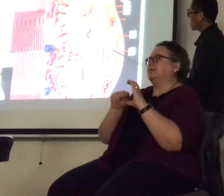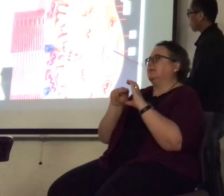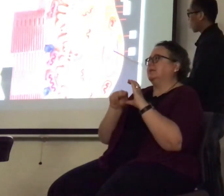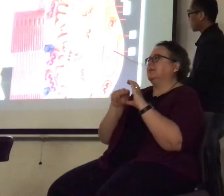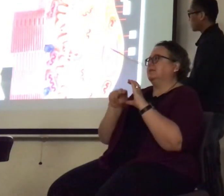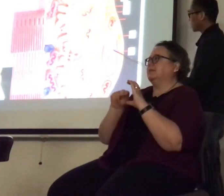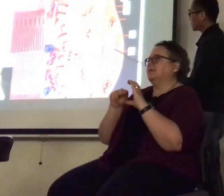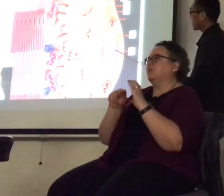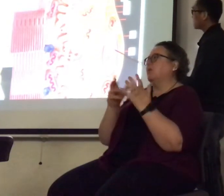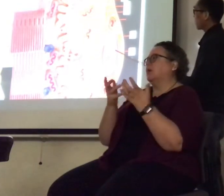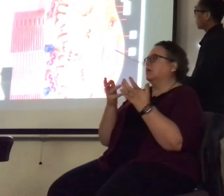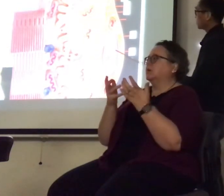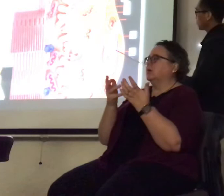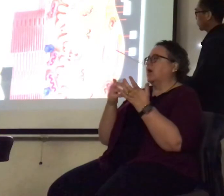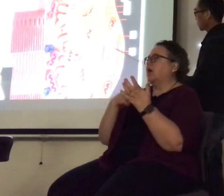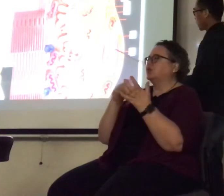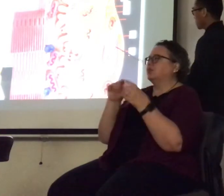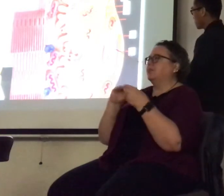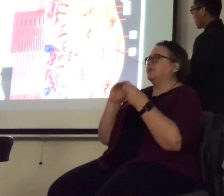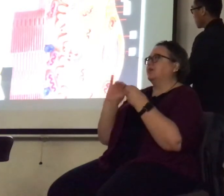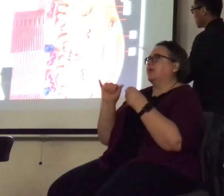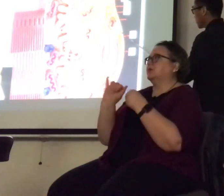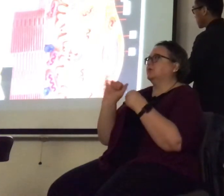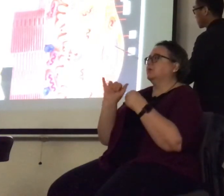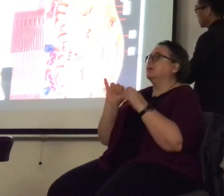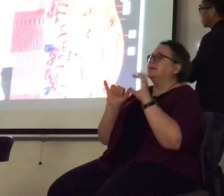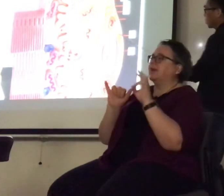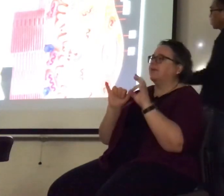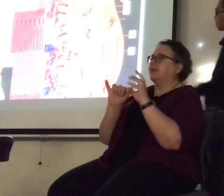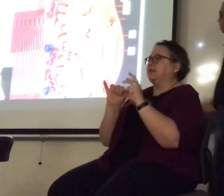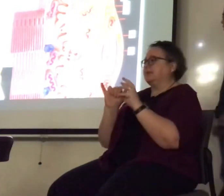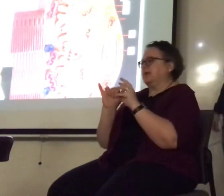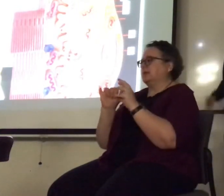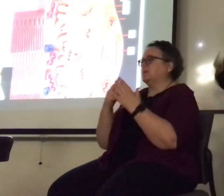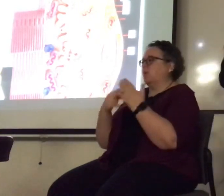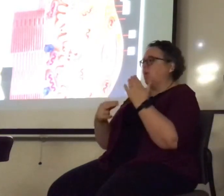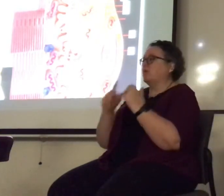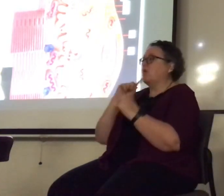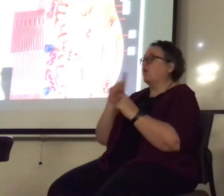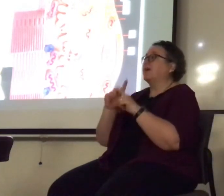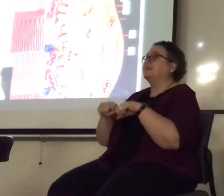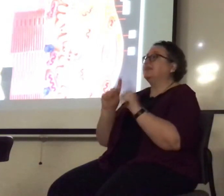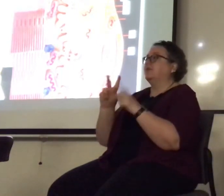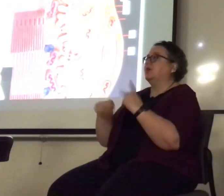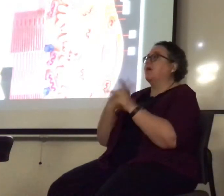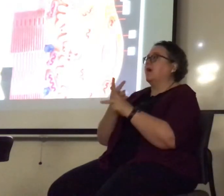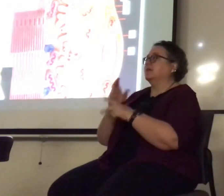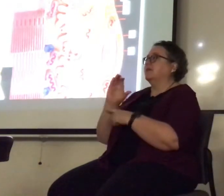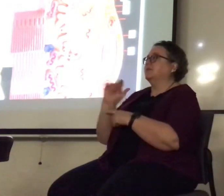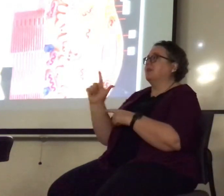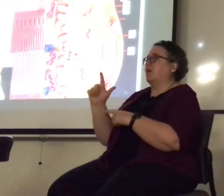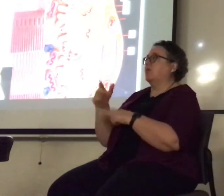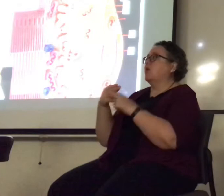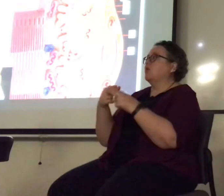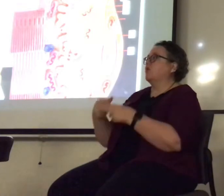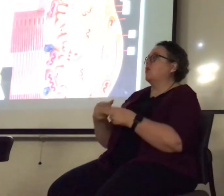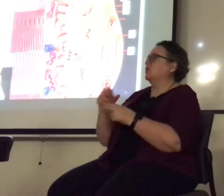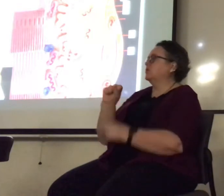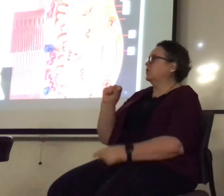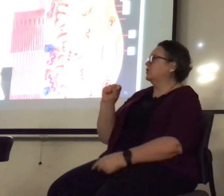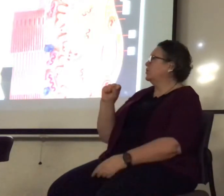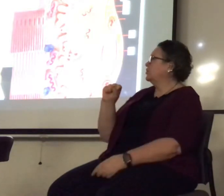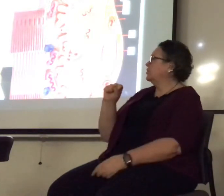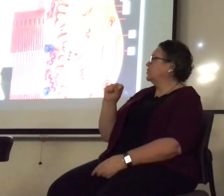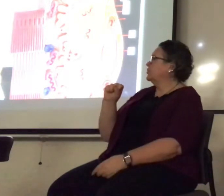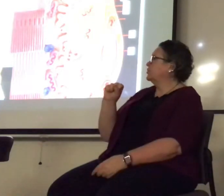Well, it's a Schwann cell. I should mention that one too. Okay, 7 and 6 are another cell type called Schwann Cell.